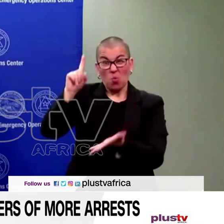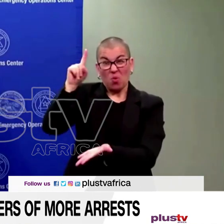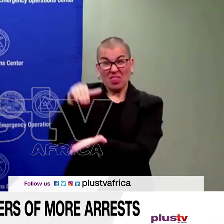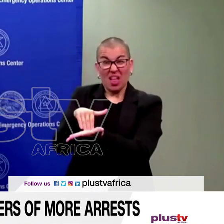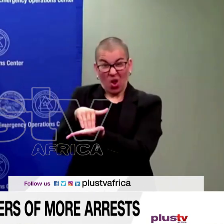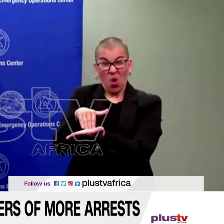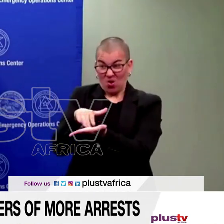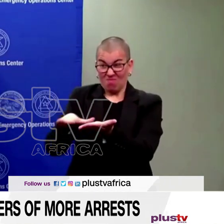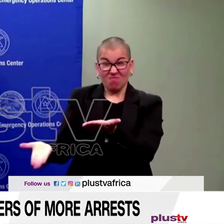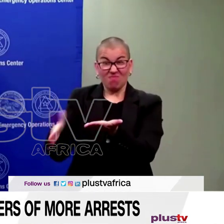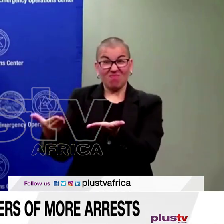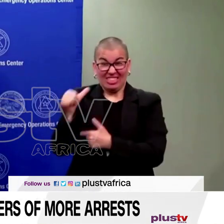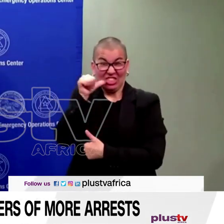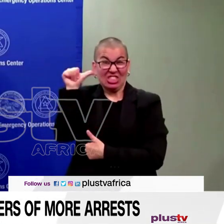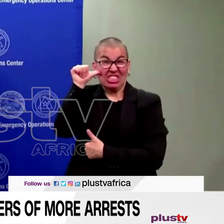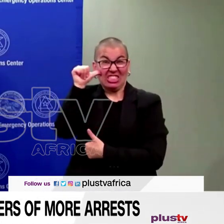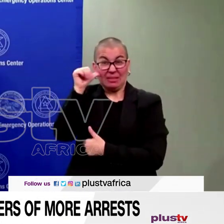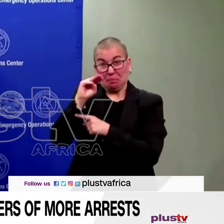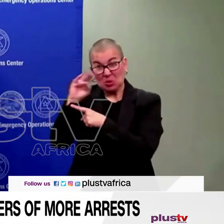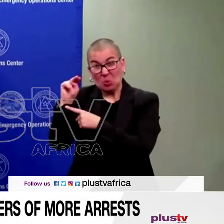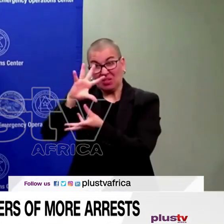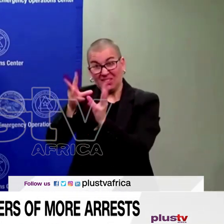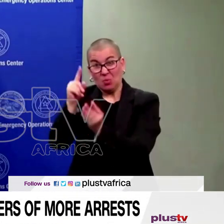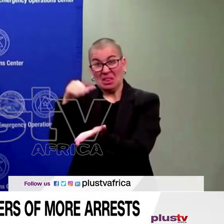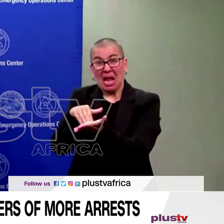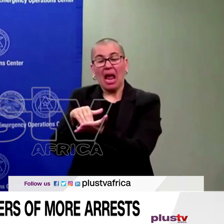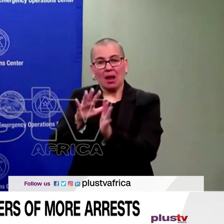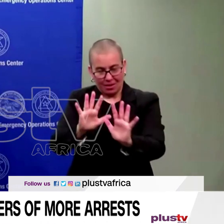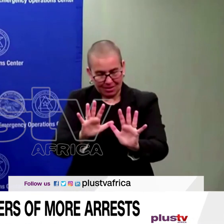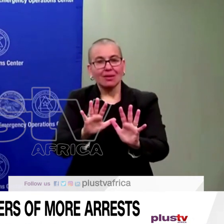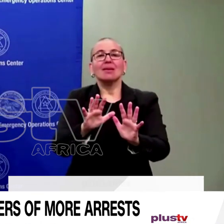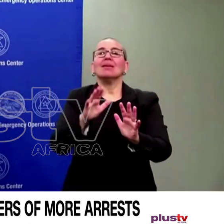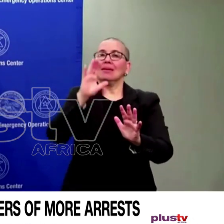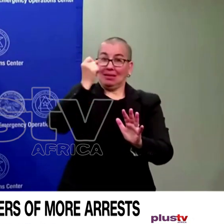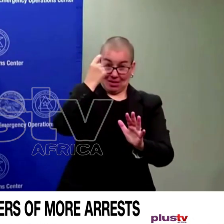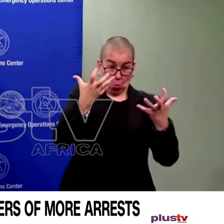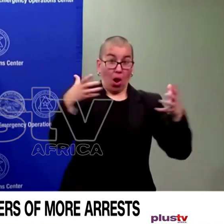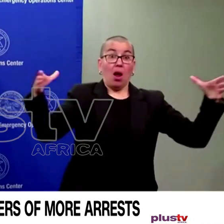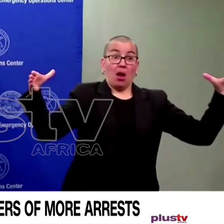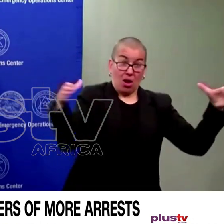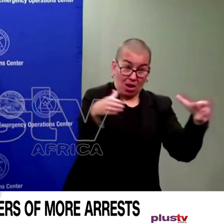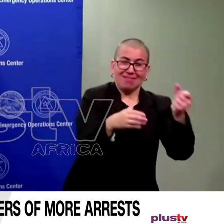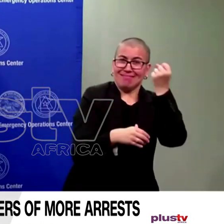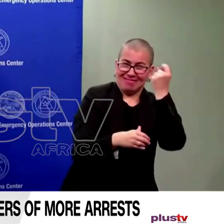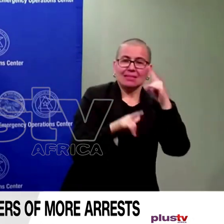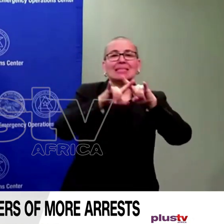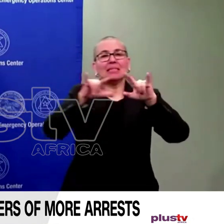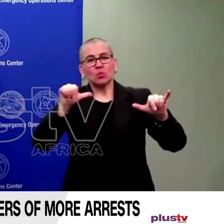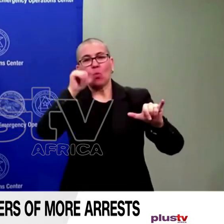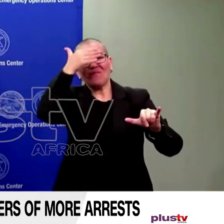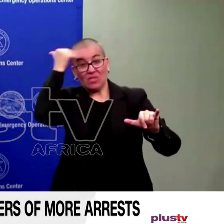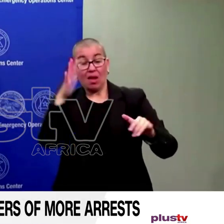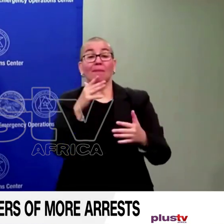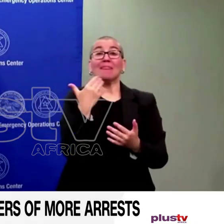with COVID-19. The folks that are gathering out there, and if you watch on Tuesday and Wednesday,